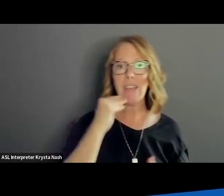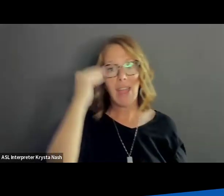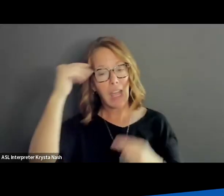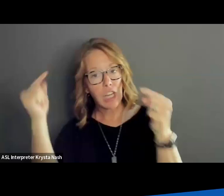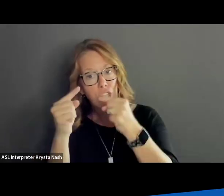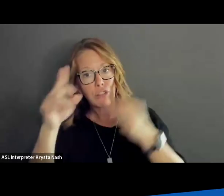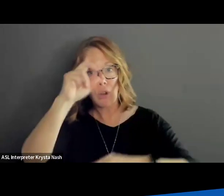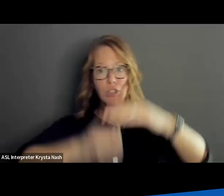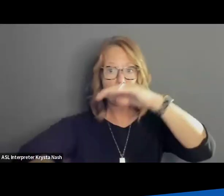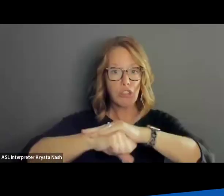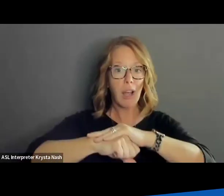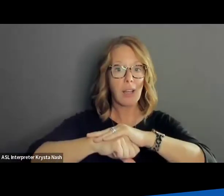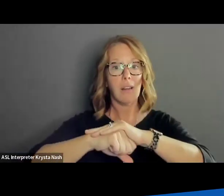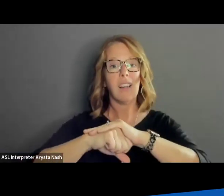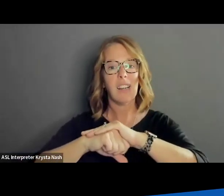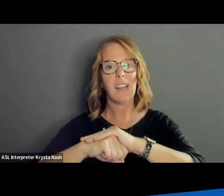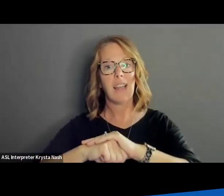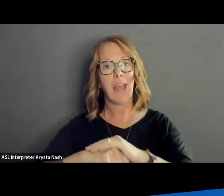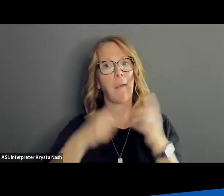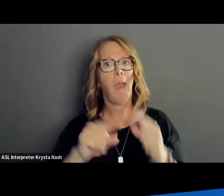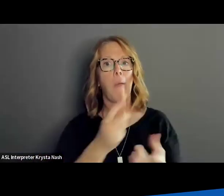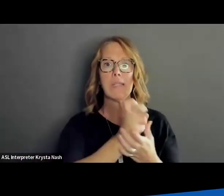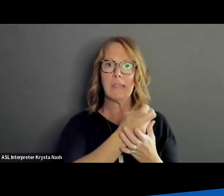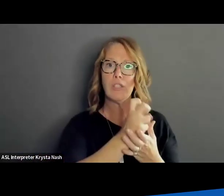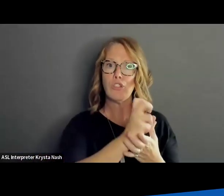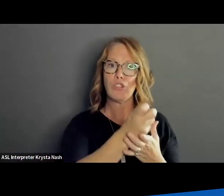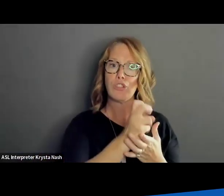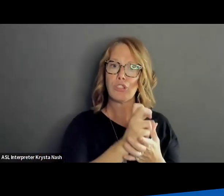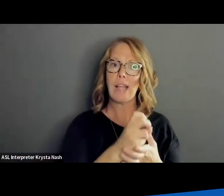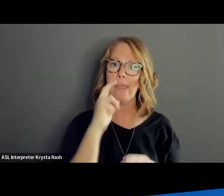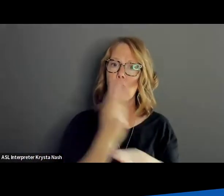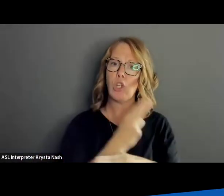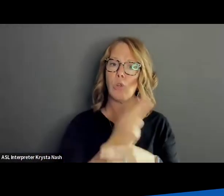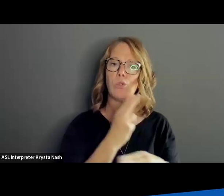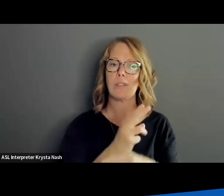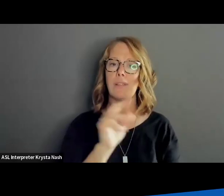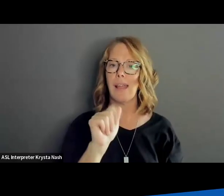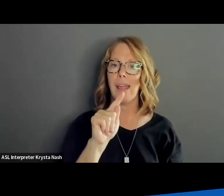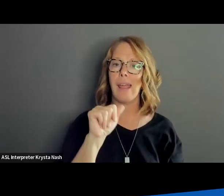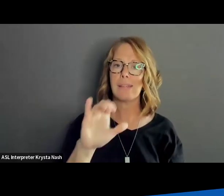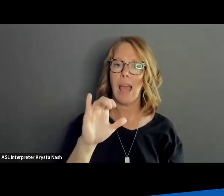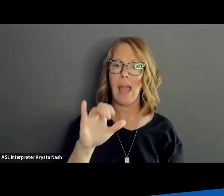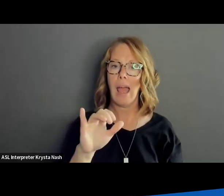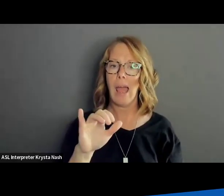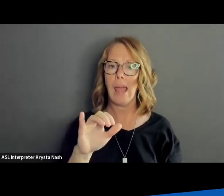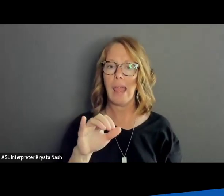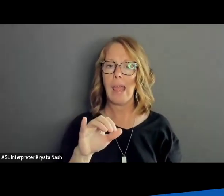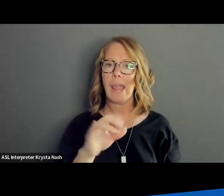or a stroke and it results in seizures and you're on anti-epileptics, those patients usually don't